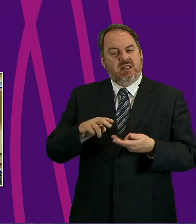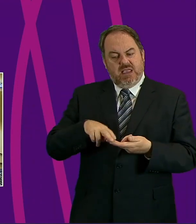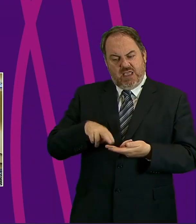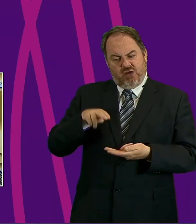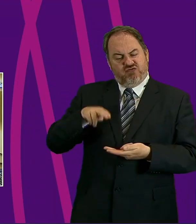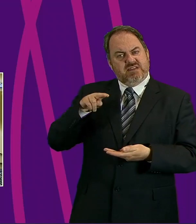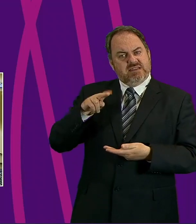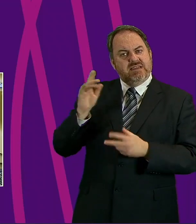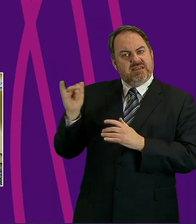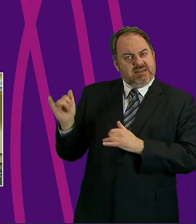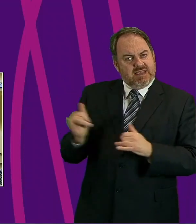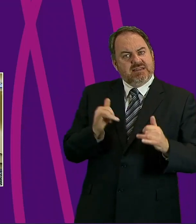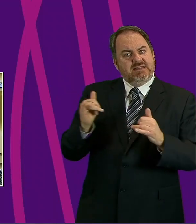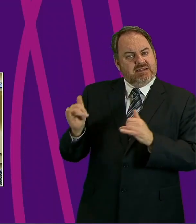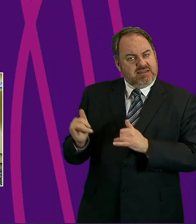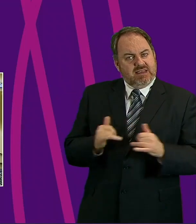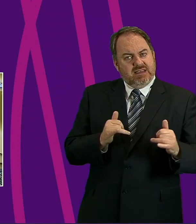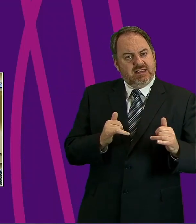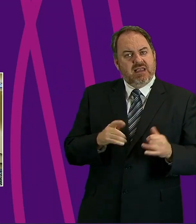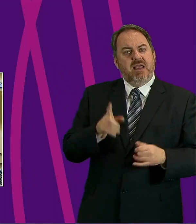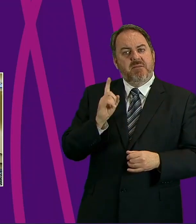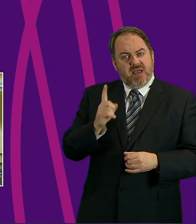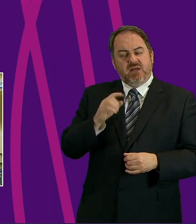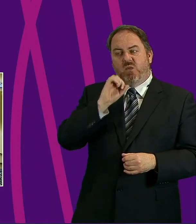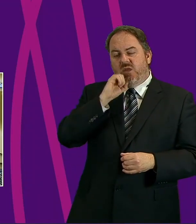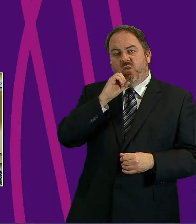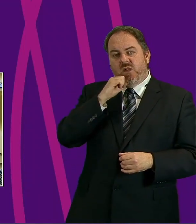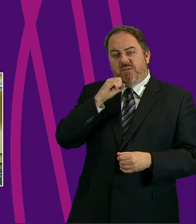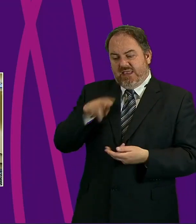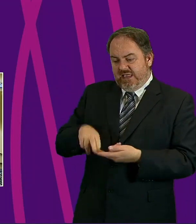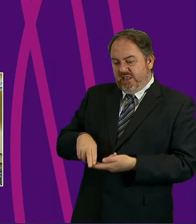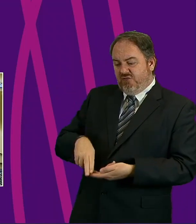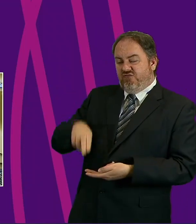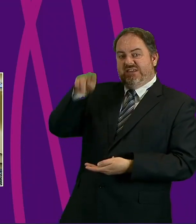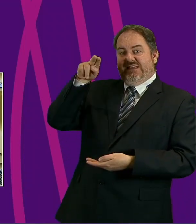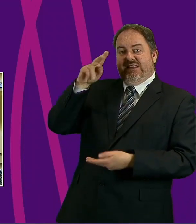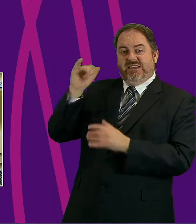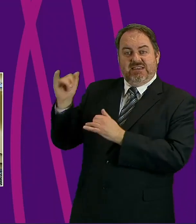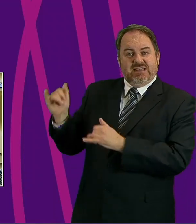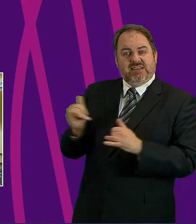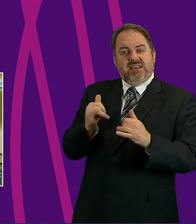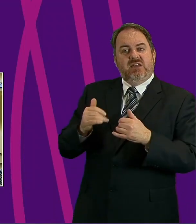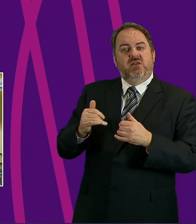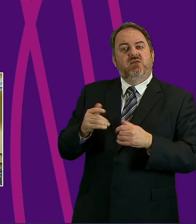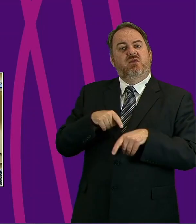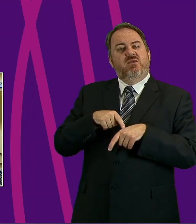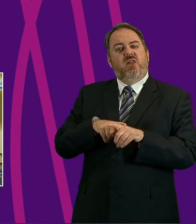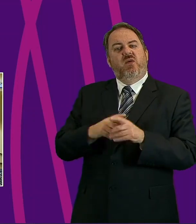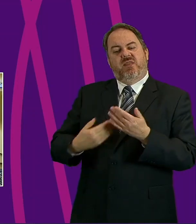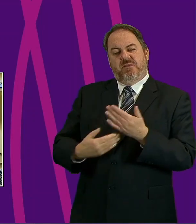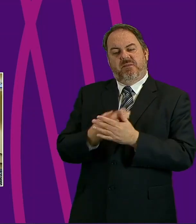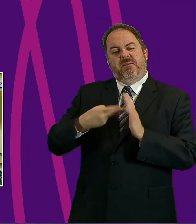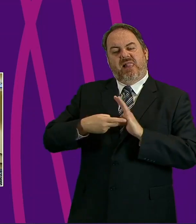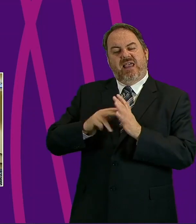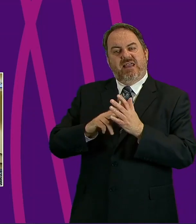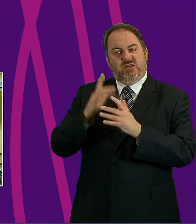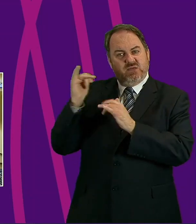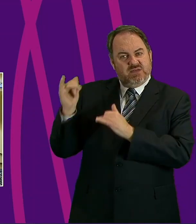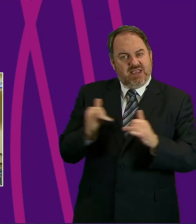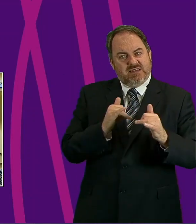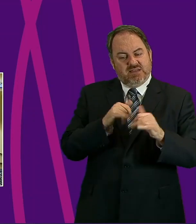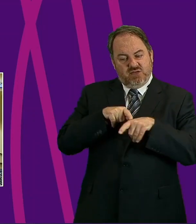have built our testing capacity, although we're building capacity also with a view to test, trace and isolate, but the expansion of testing is also driven